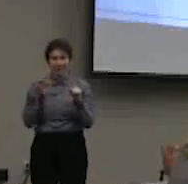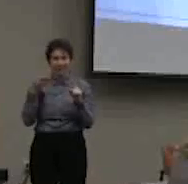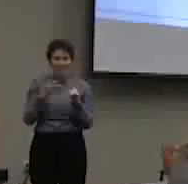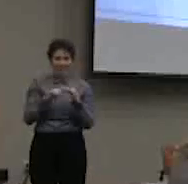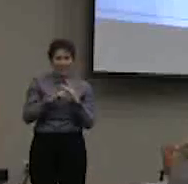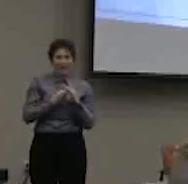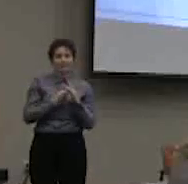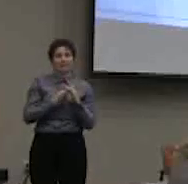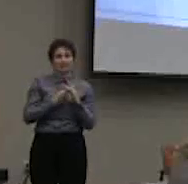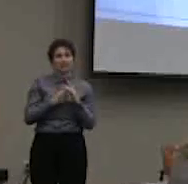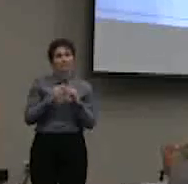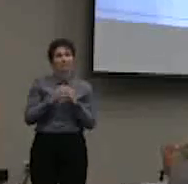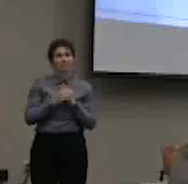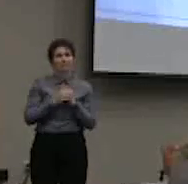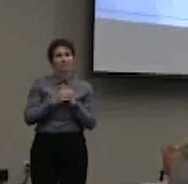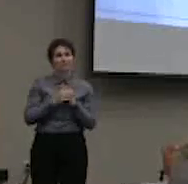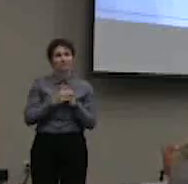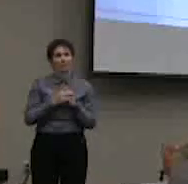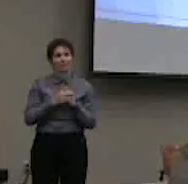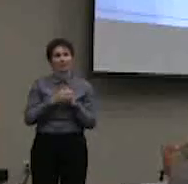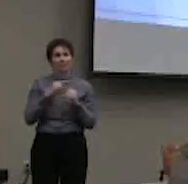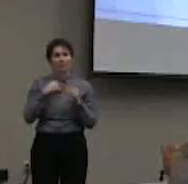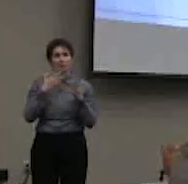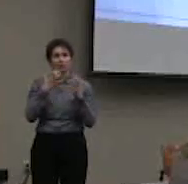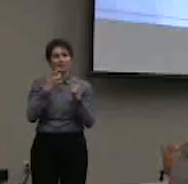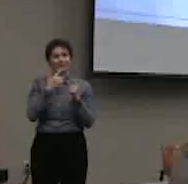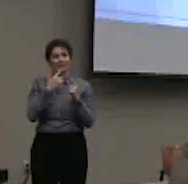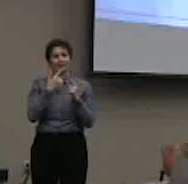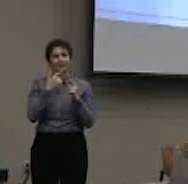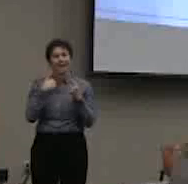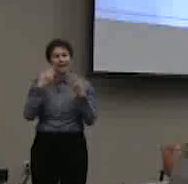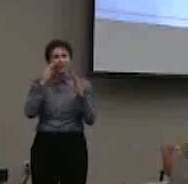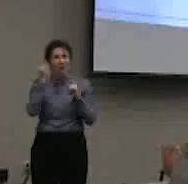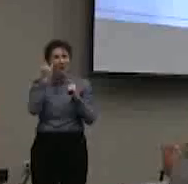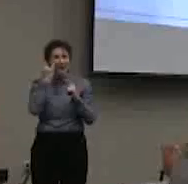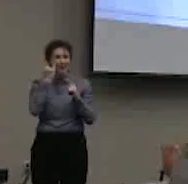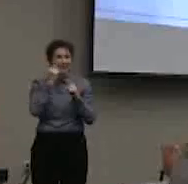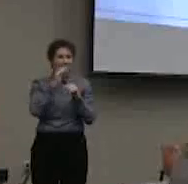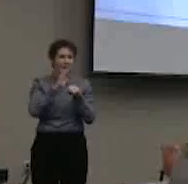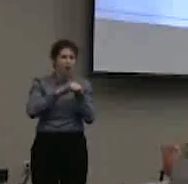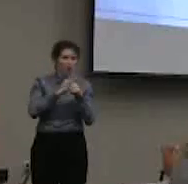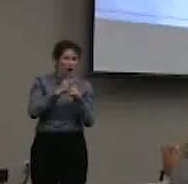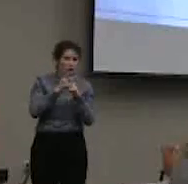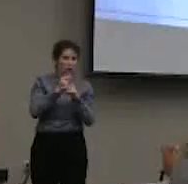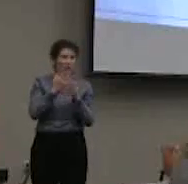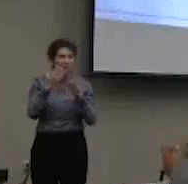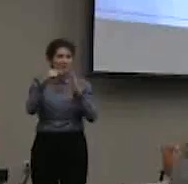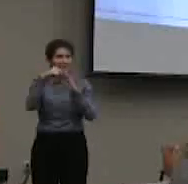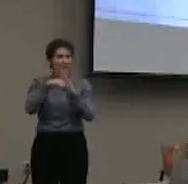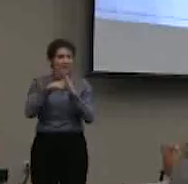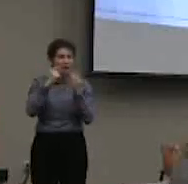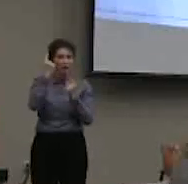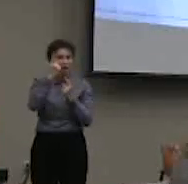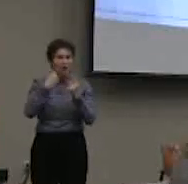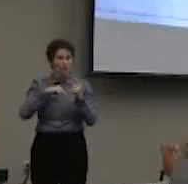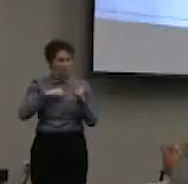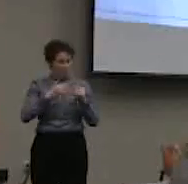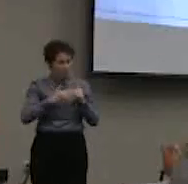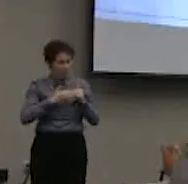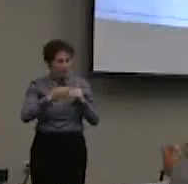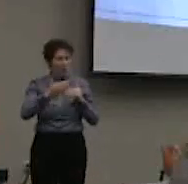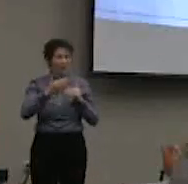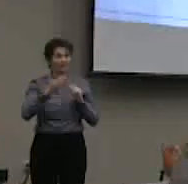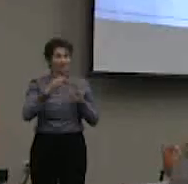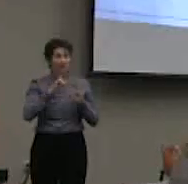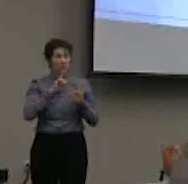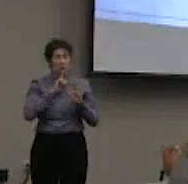this with words, I don't know if it's a caution or just deeper thought as we go forward, because there are some critical decisions that are